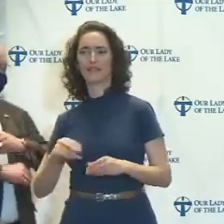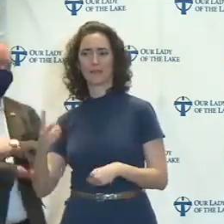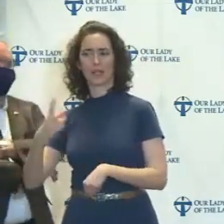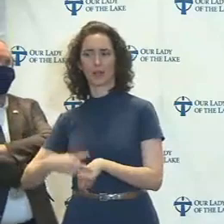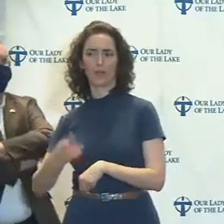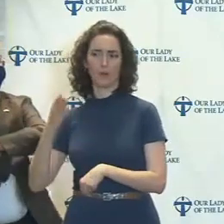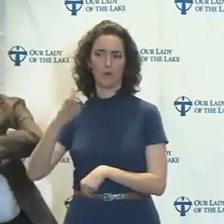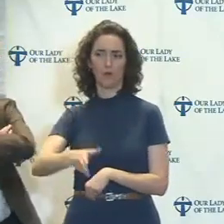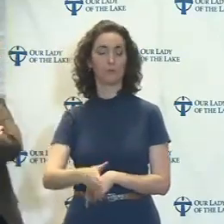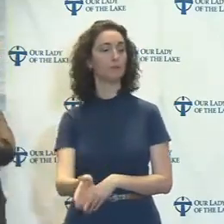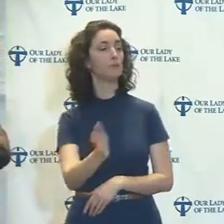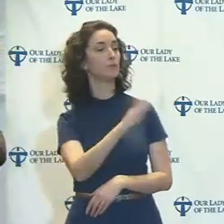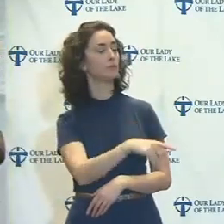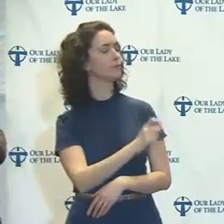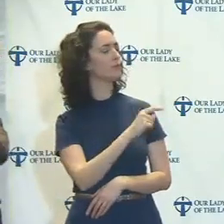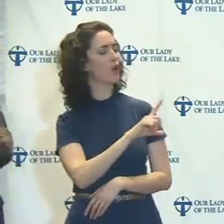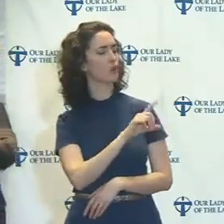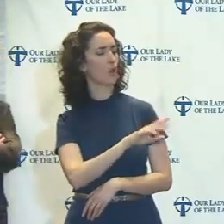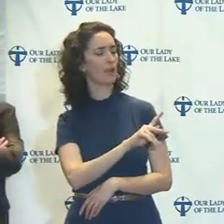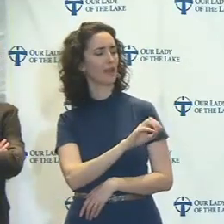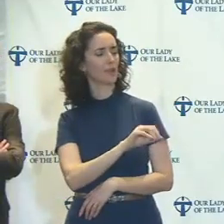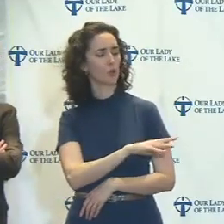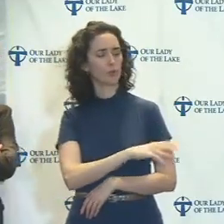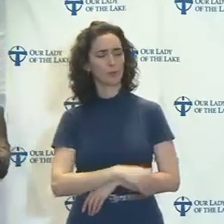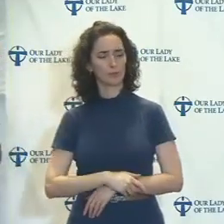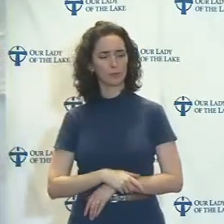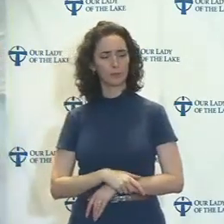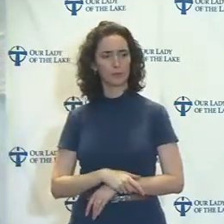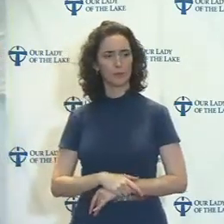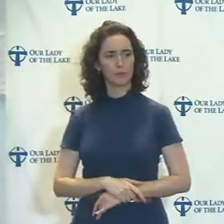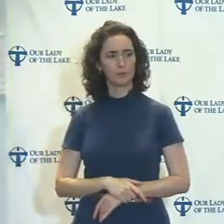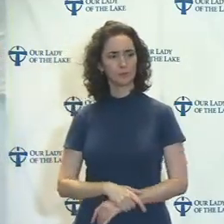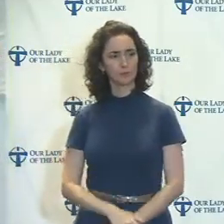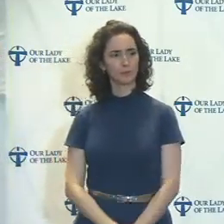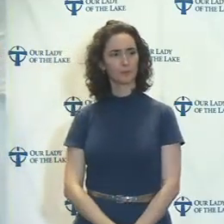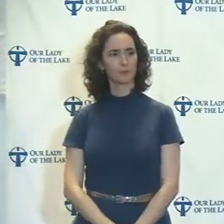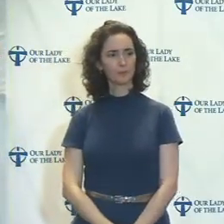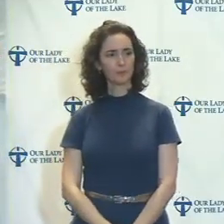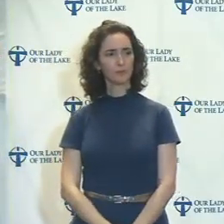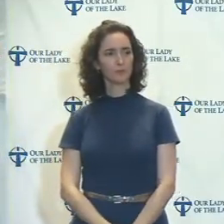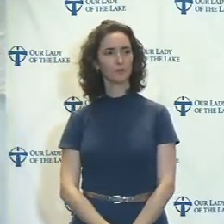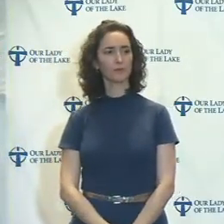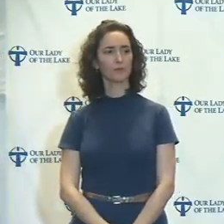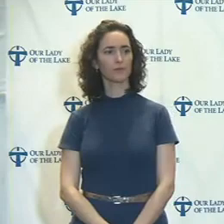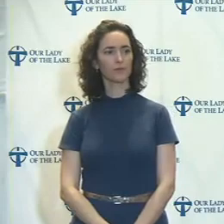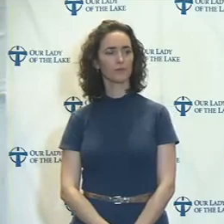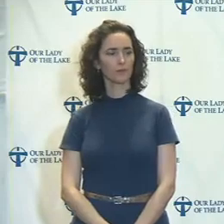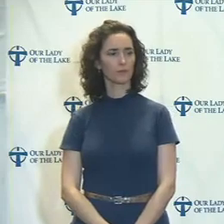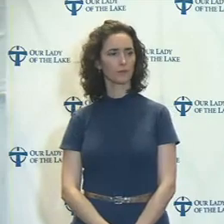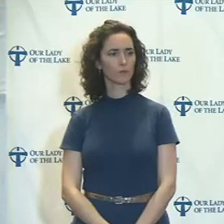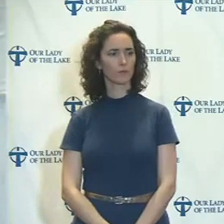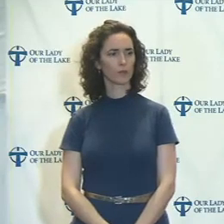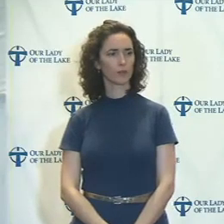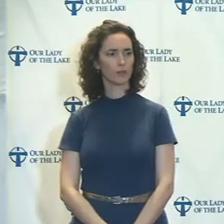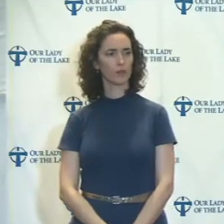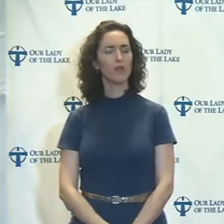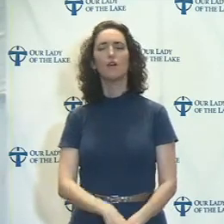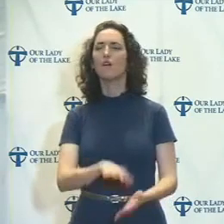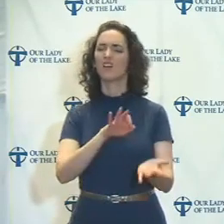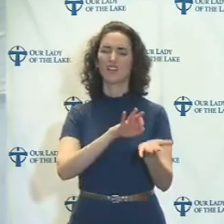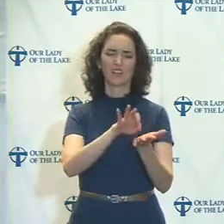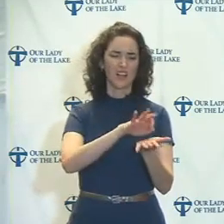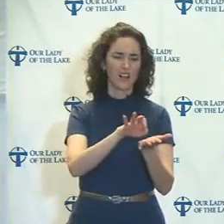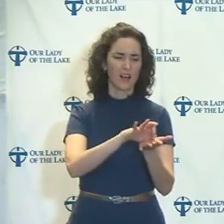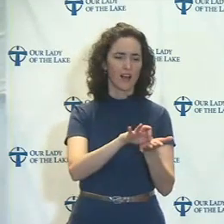Dr. Canner, one more Yeah, for you. Sam. We have equal numbers roughly of confirmed cases and people who have received one